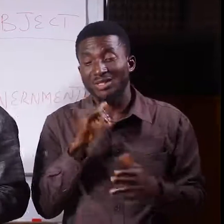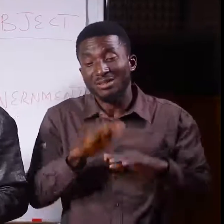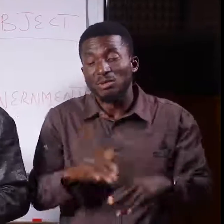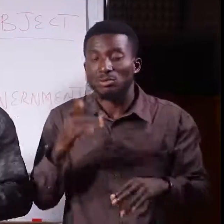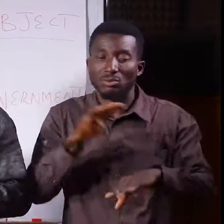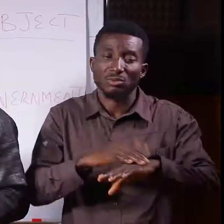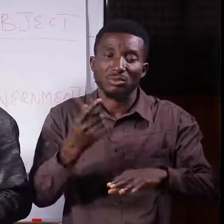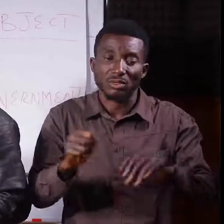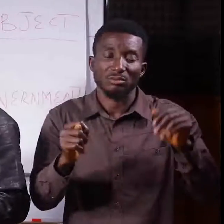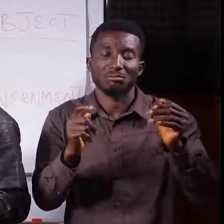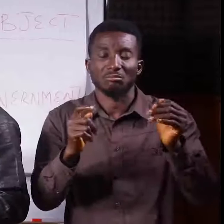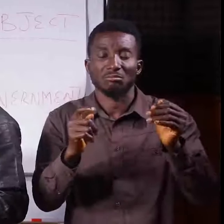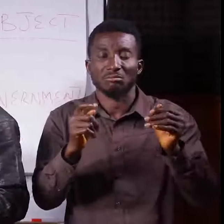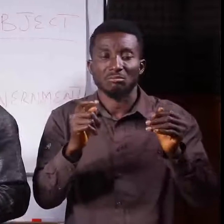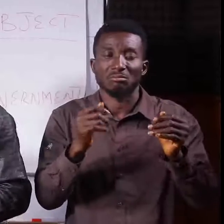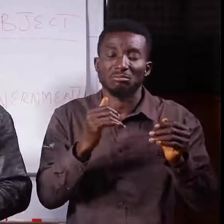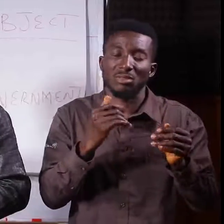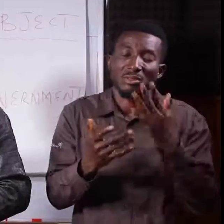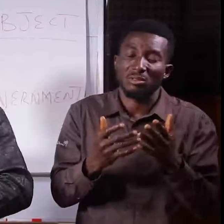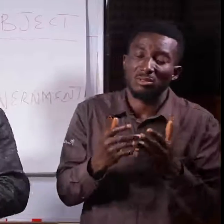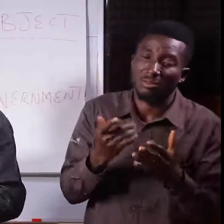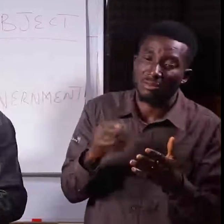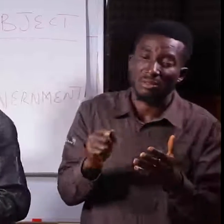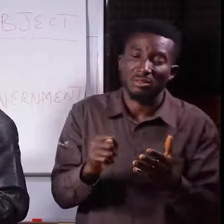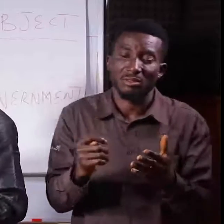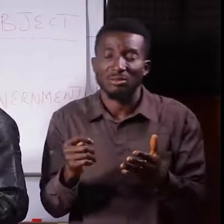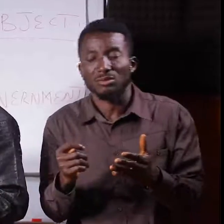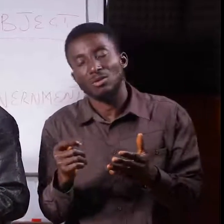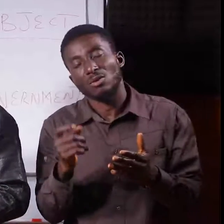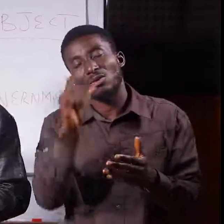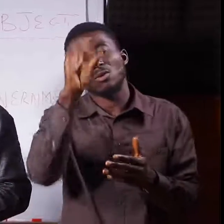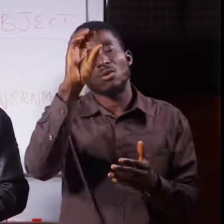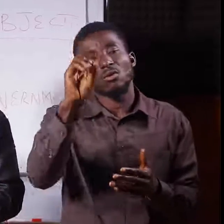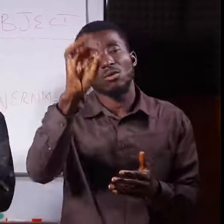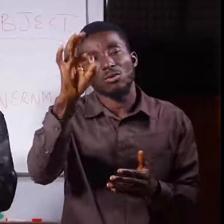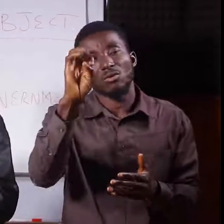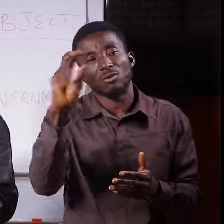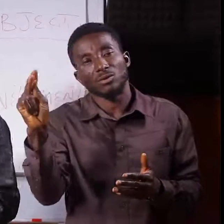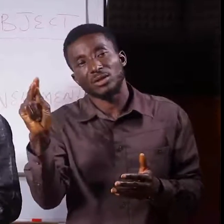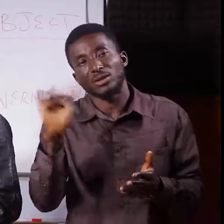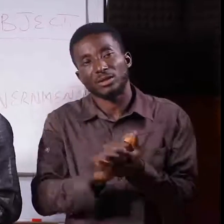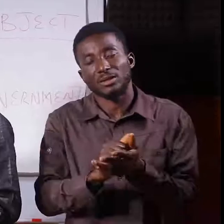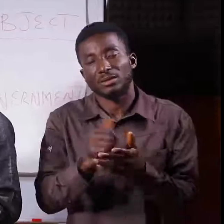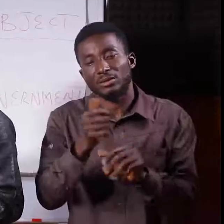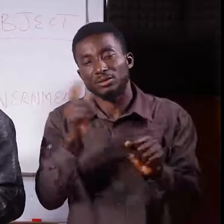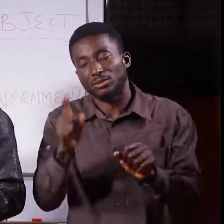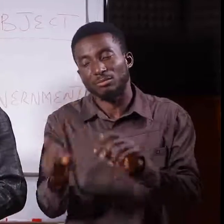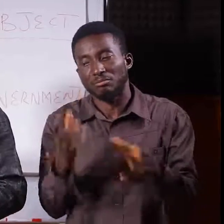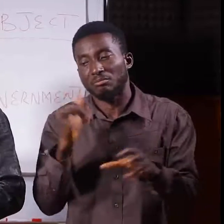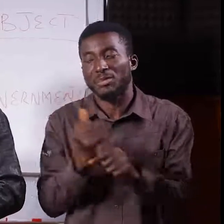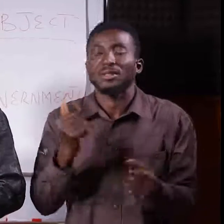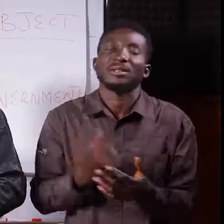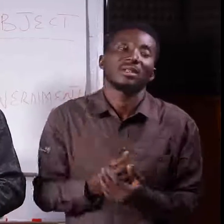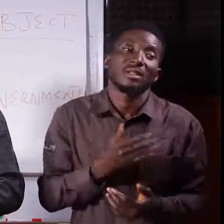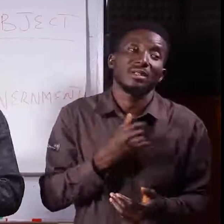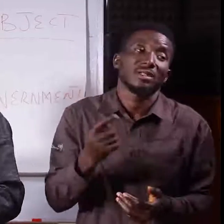on the offense committed. So local government has the power and the right to punish offenders within the locality. And the customary